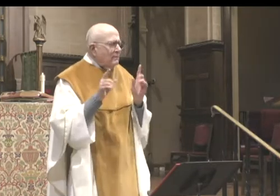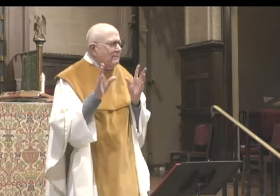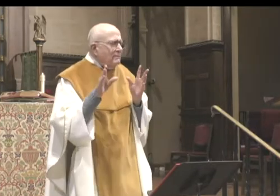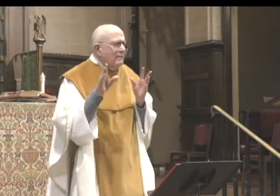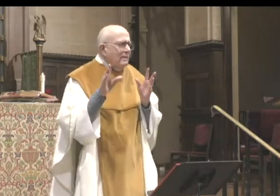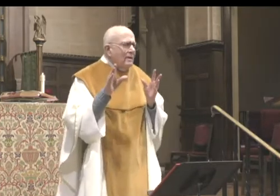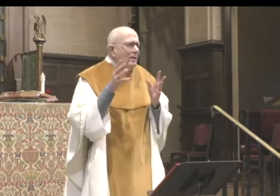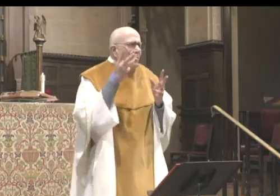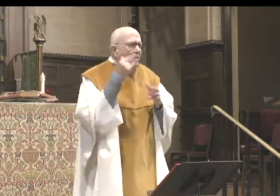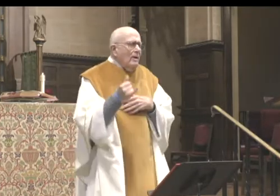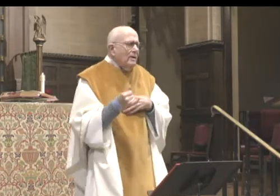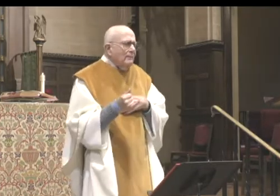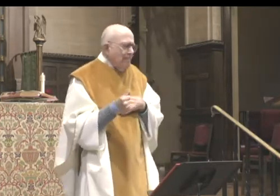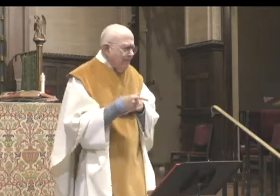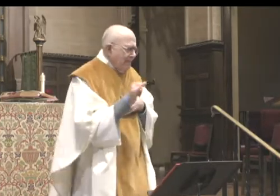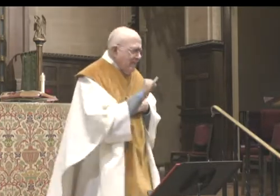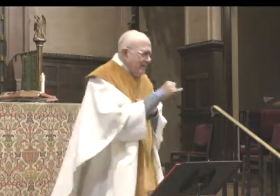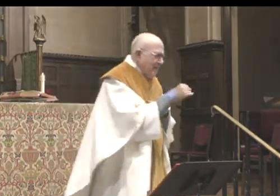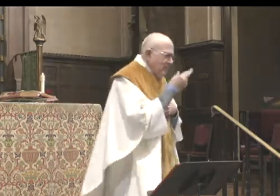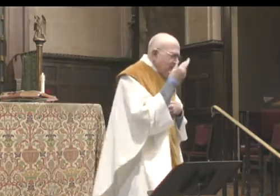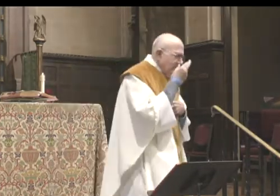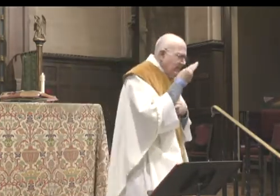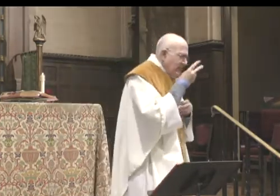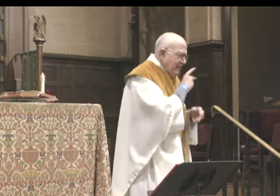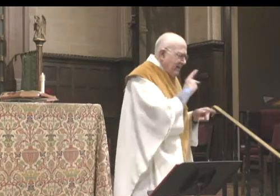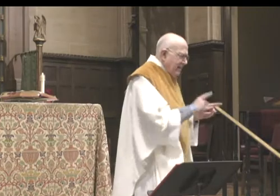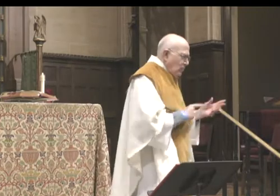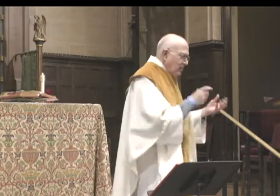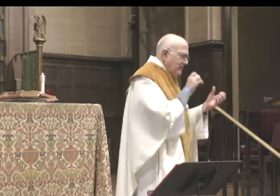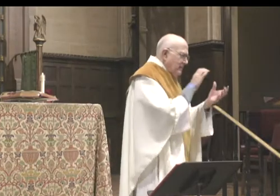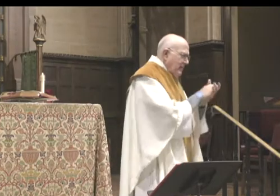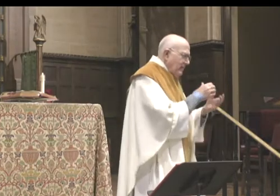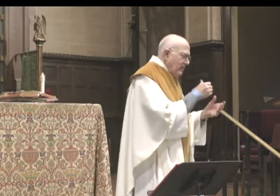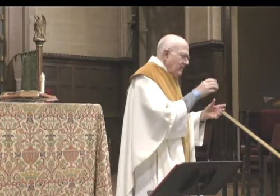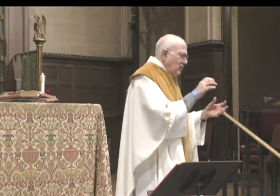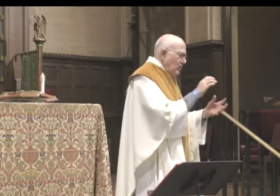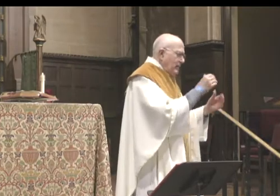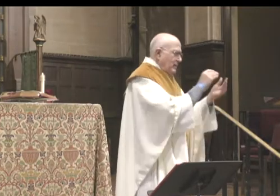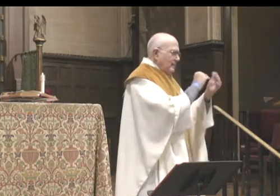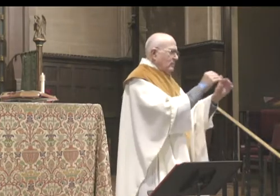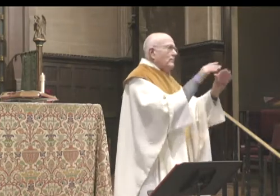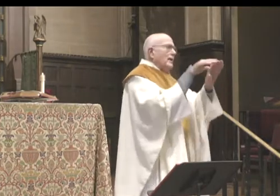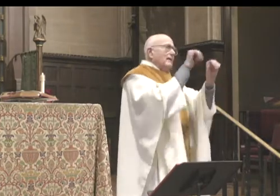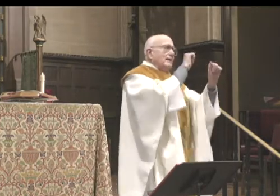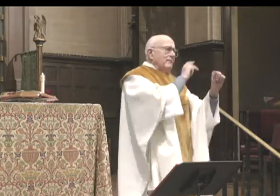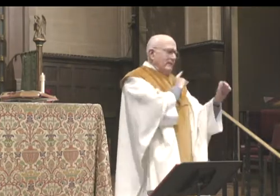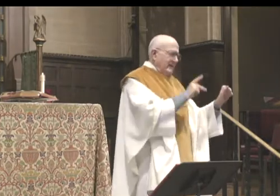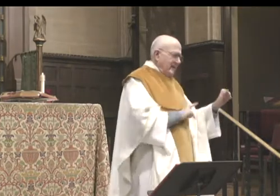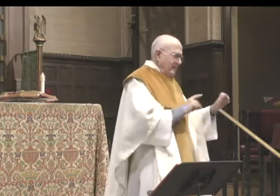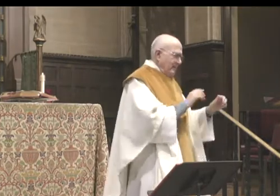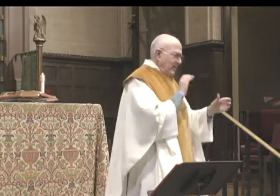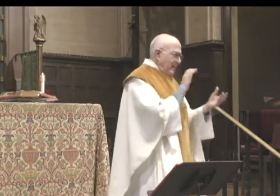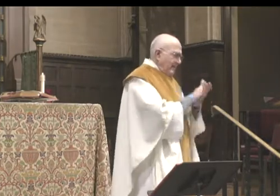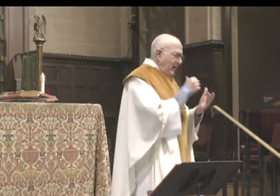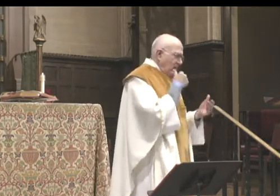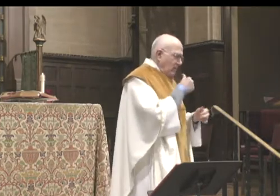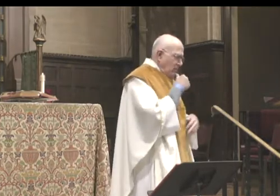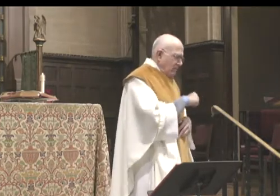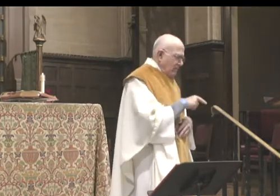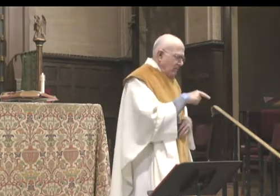Wow. But why? Same as the reason the king, about marrying the girl, wanted to leave the